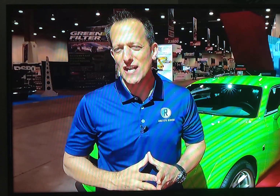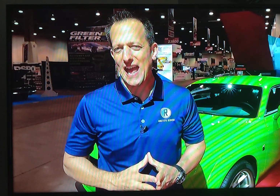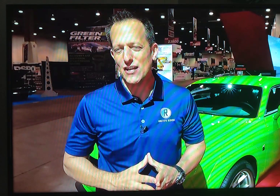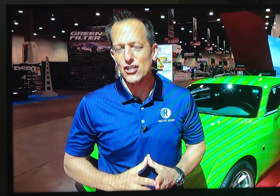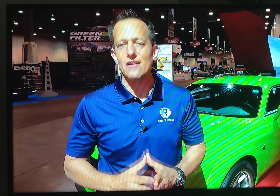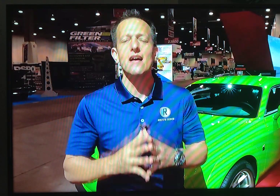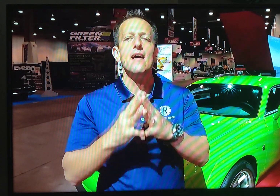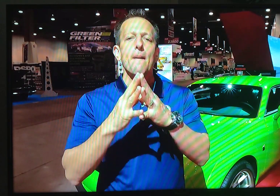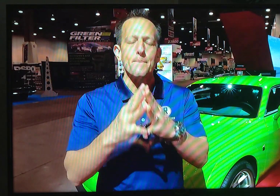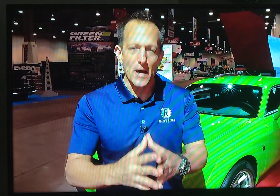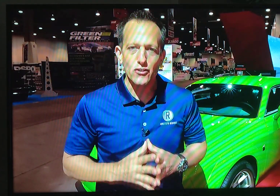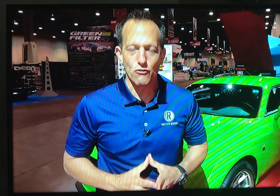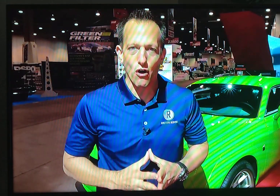That there's the hand pyramid